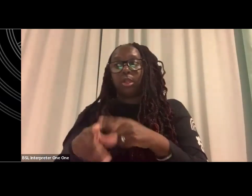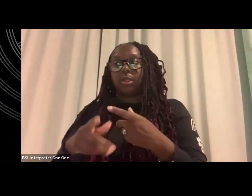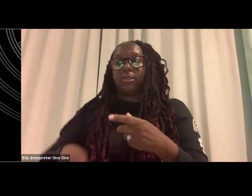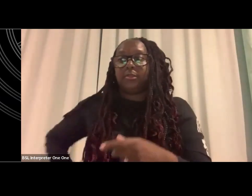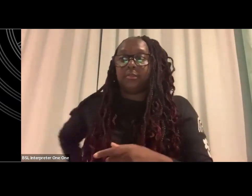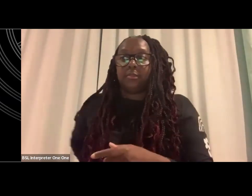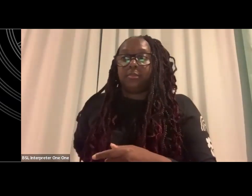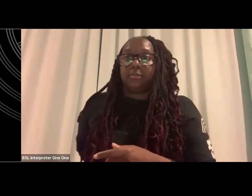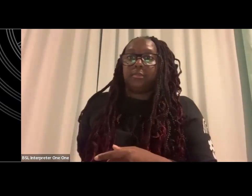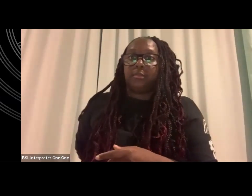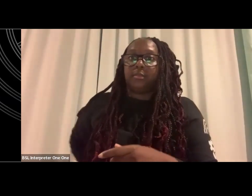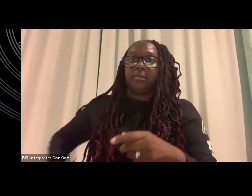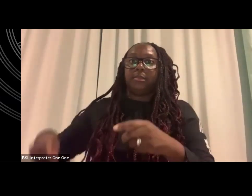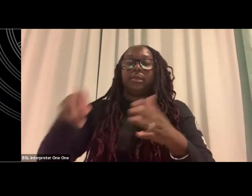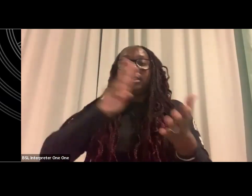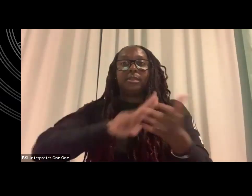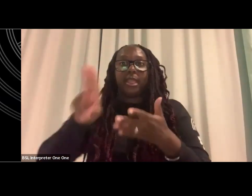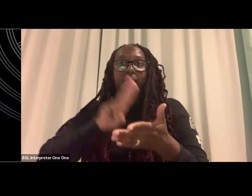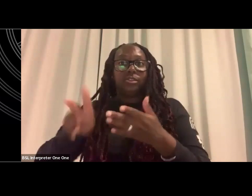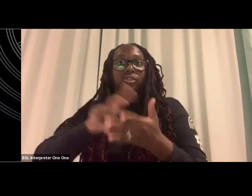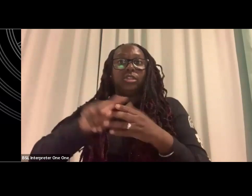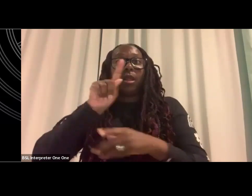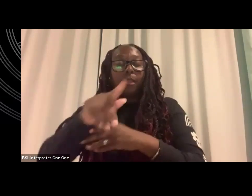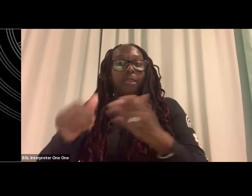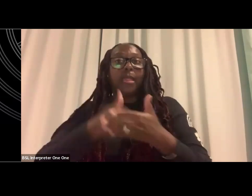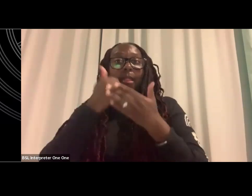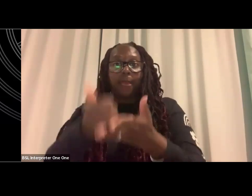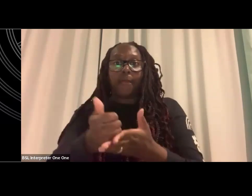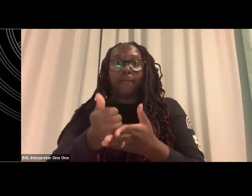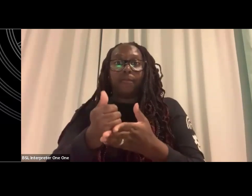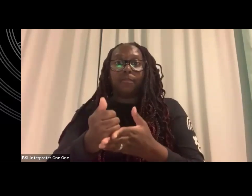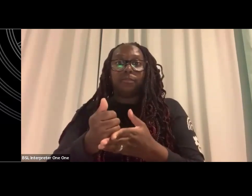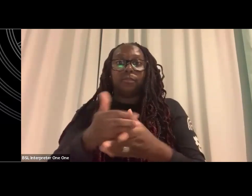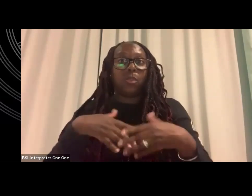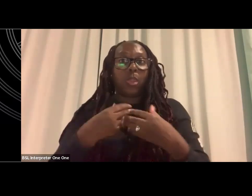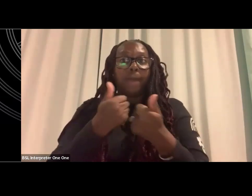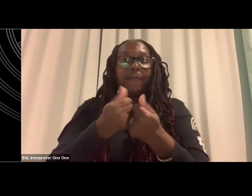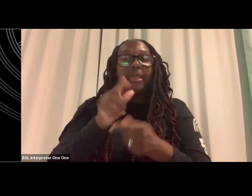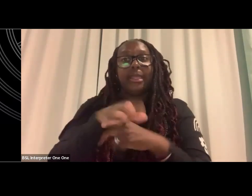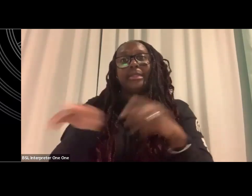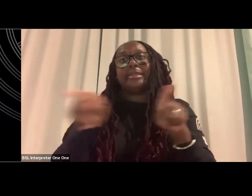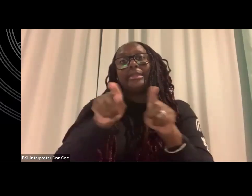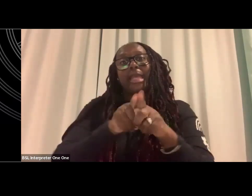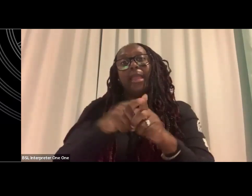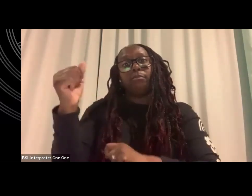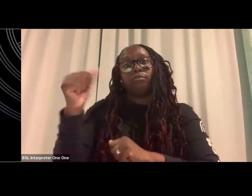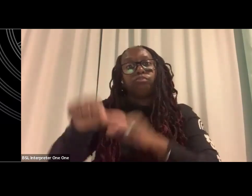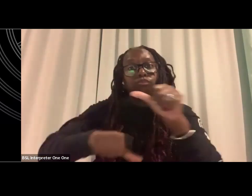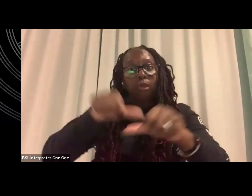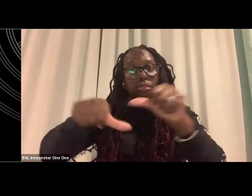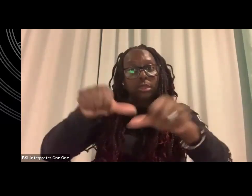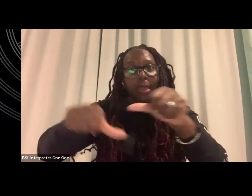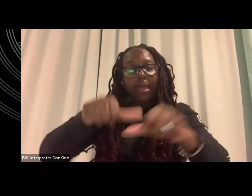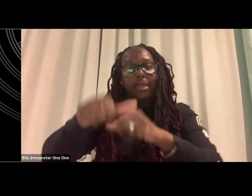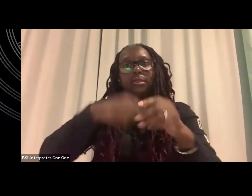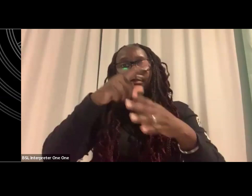the nature of public value that drives the pursuit of well-being, the analytical scaffolding that goes